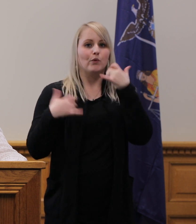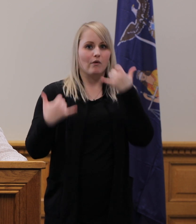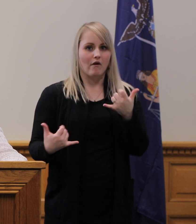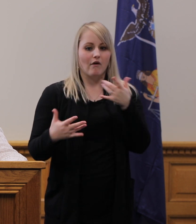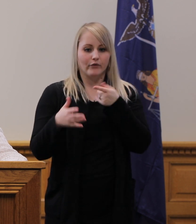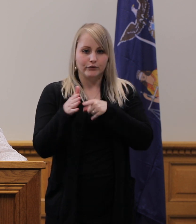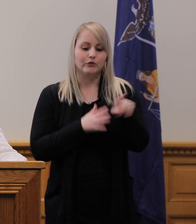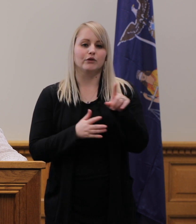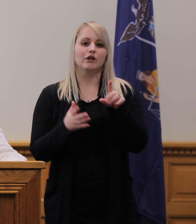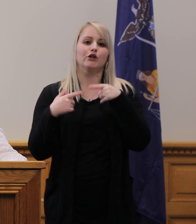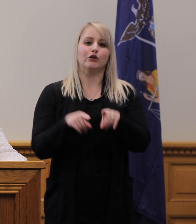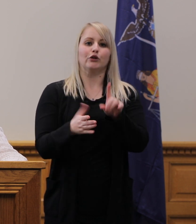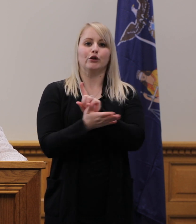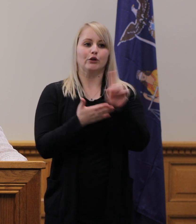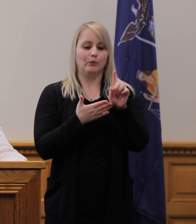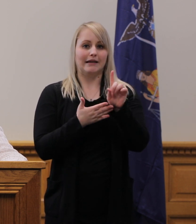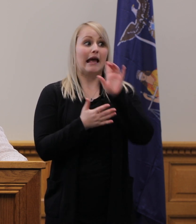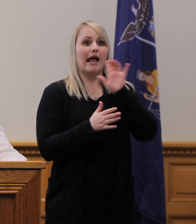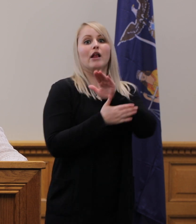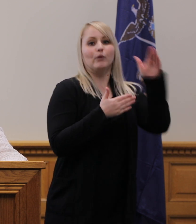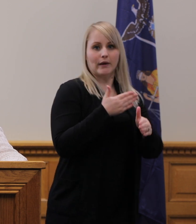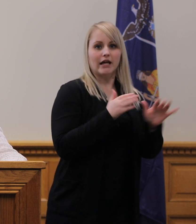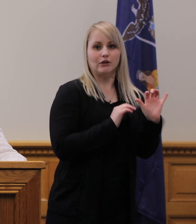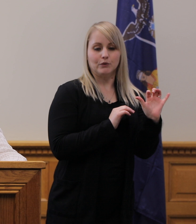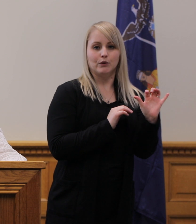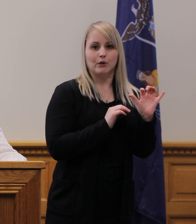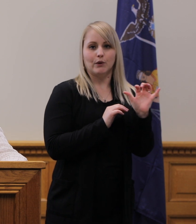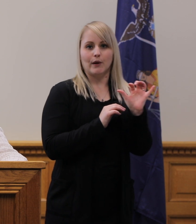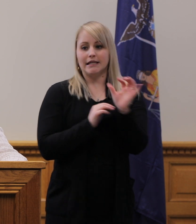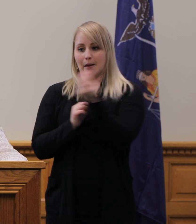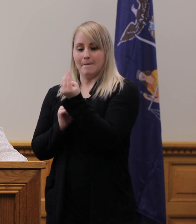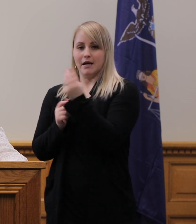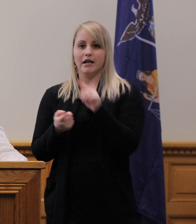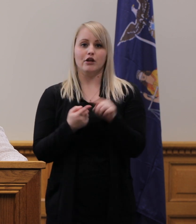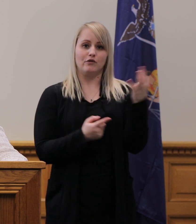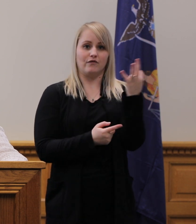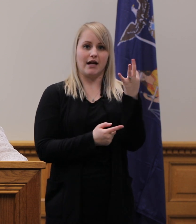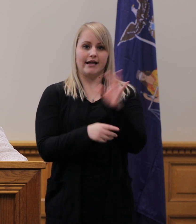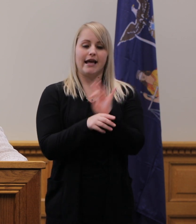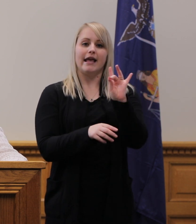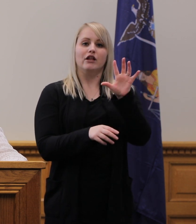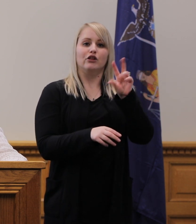during weekdays or during weekends. The hotline is now open Monday through Friday from